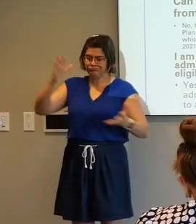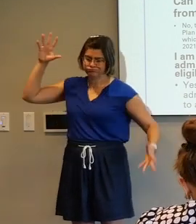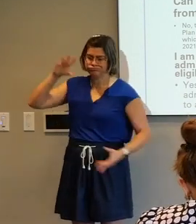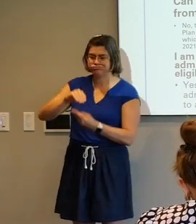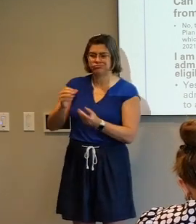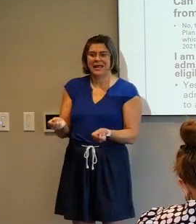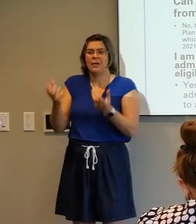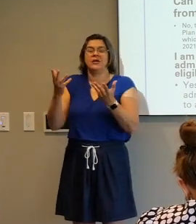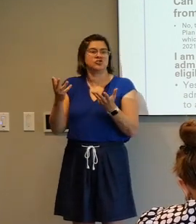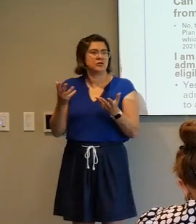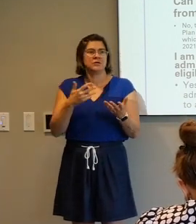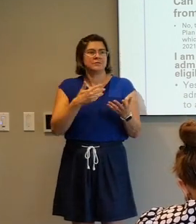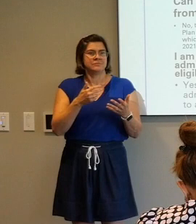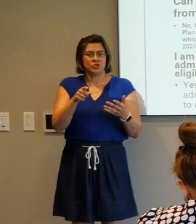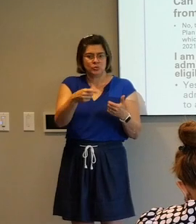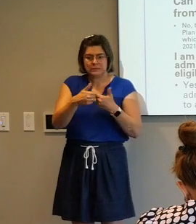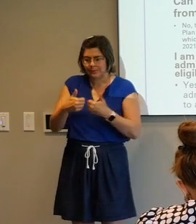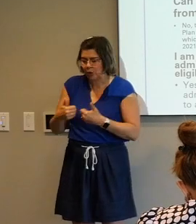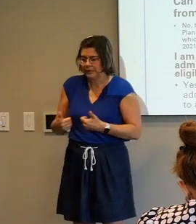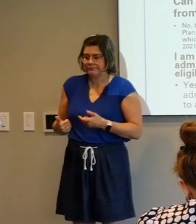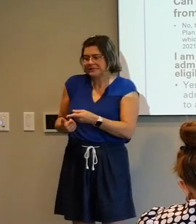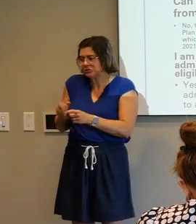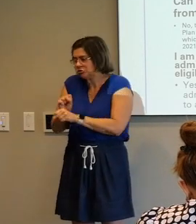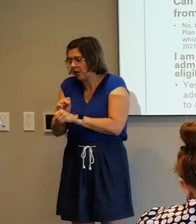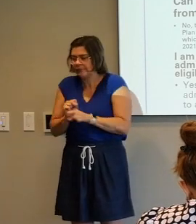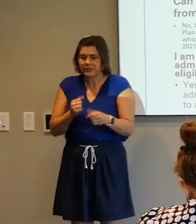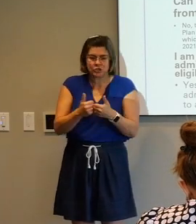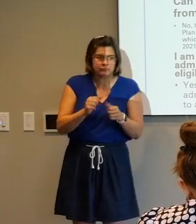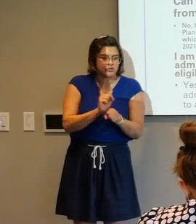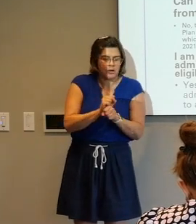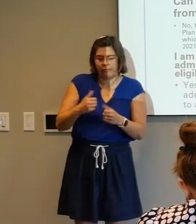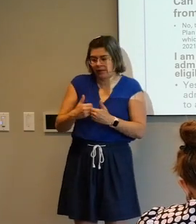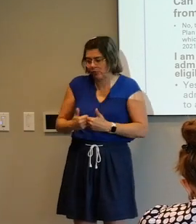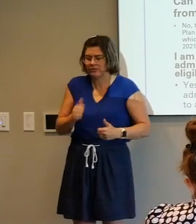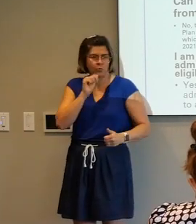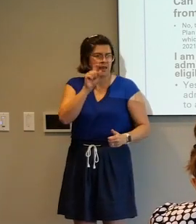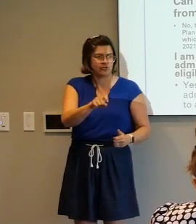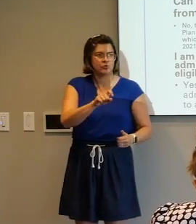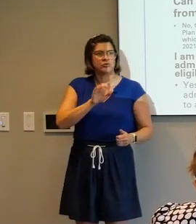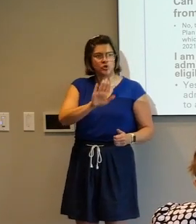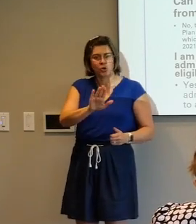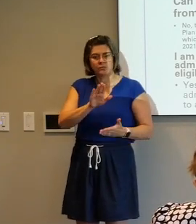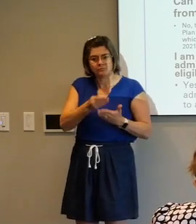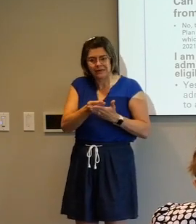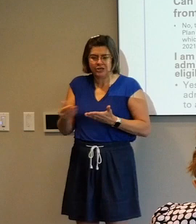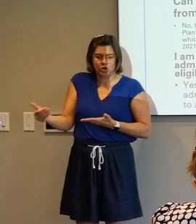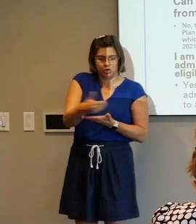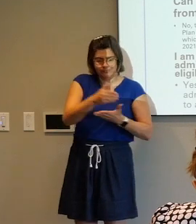the overall gross income of your creative mm-hmm. practice and everything that is involved in that, okay. if that makes sense. Thank